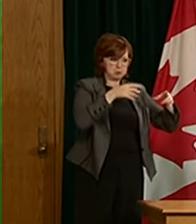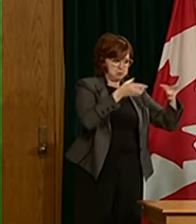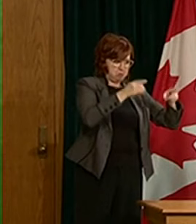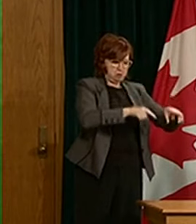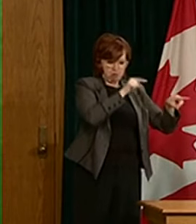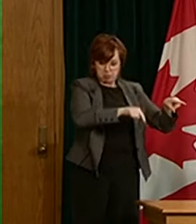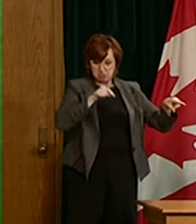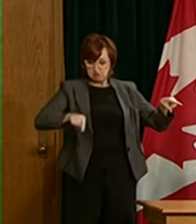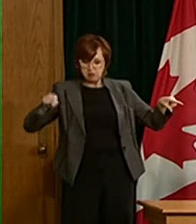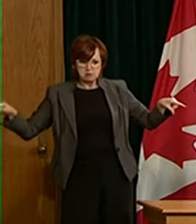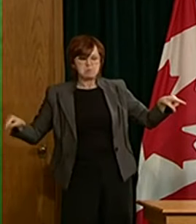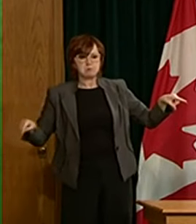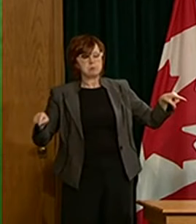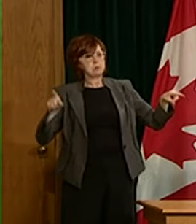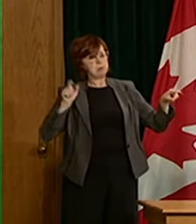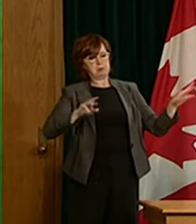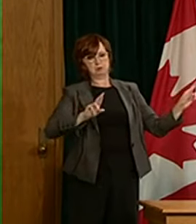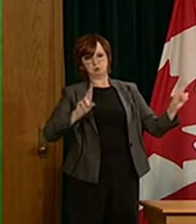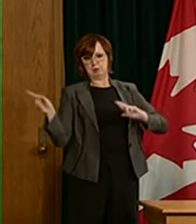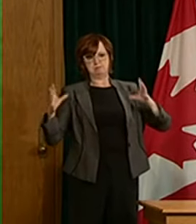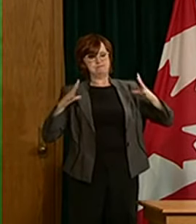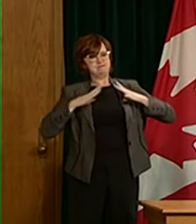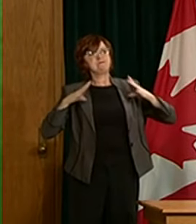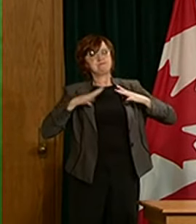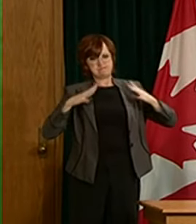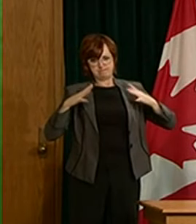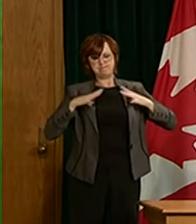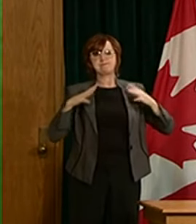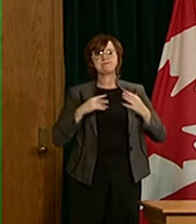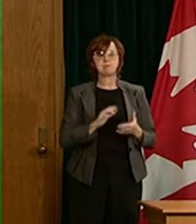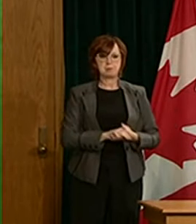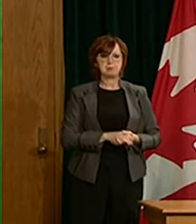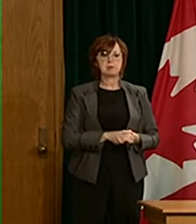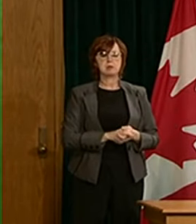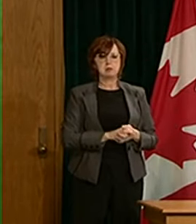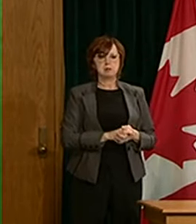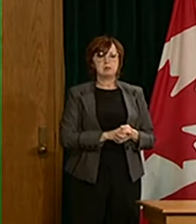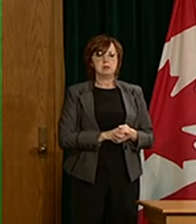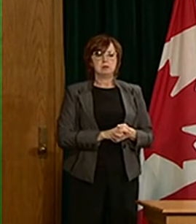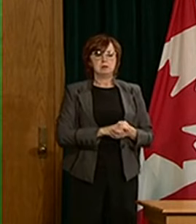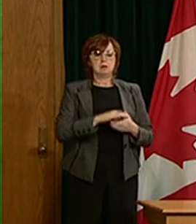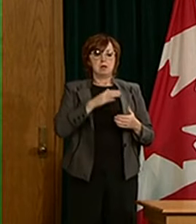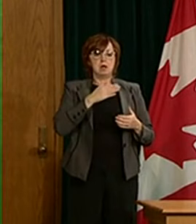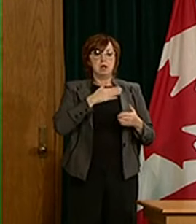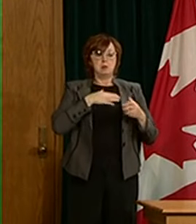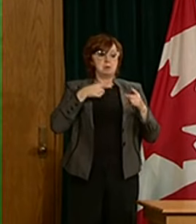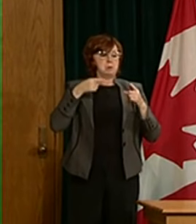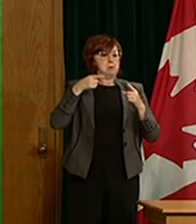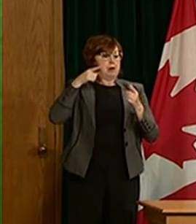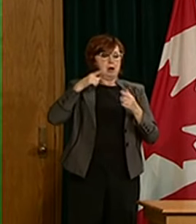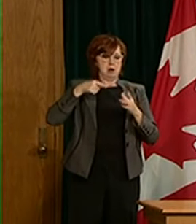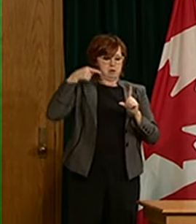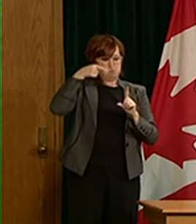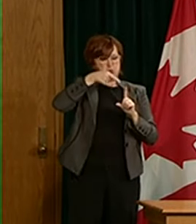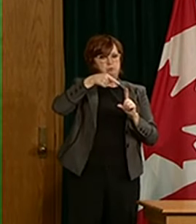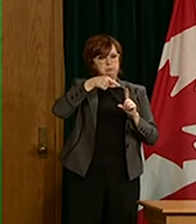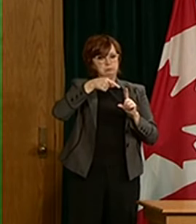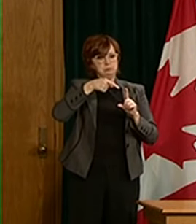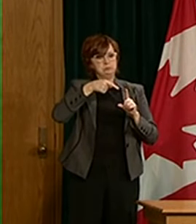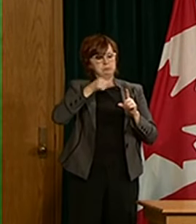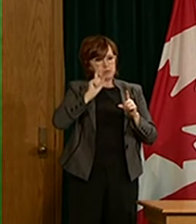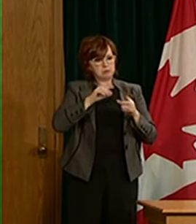Saskatchewan-specific data. My takeaway is that the models underscore the importance of aggressive and sustained public health measures and population